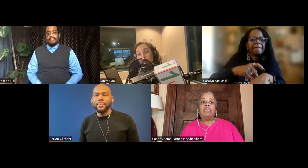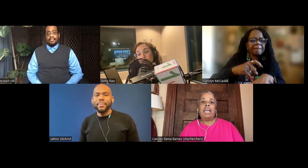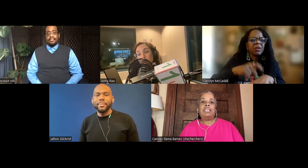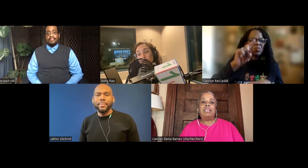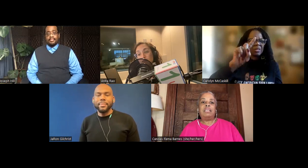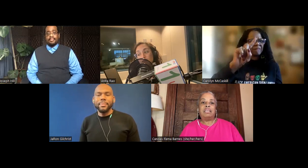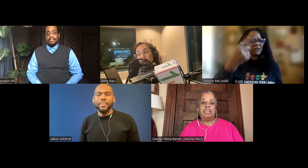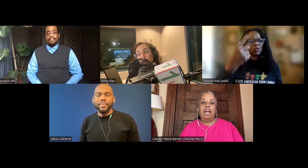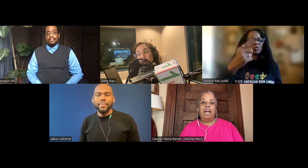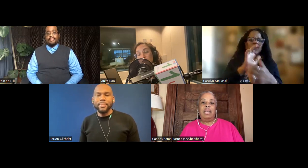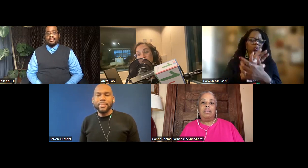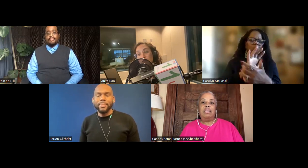Around 1869,